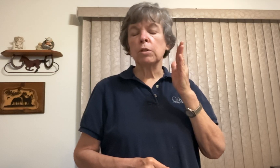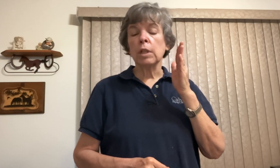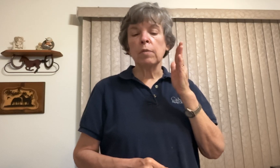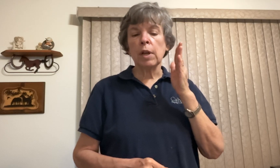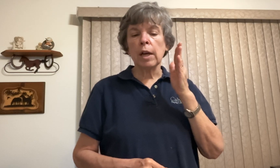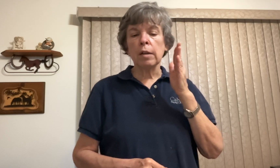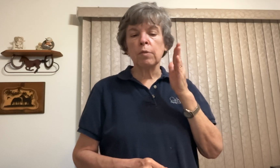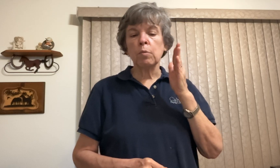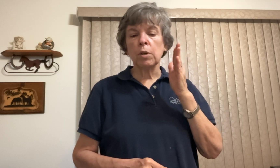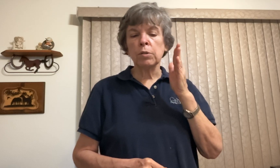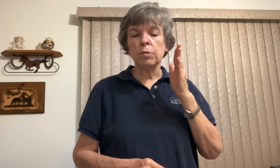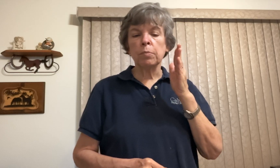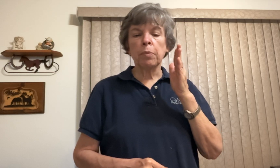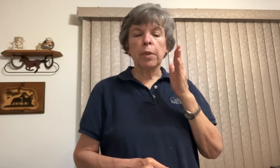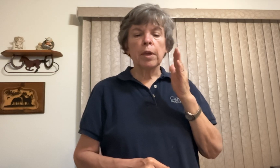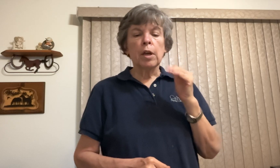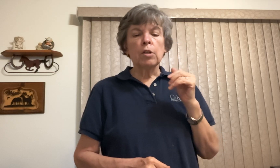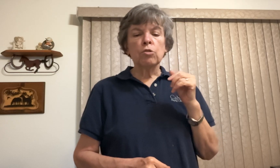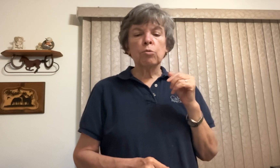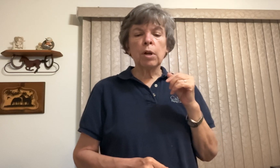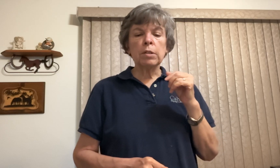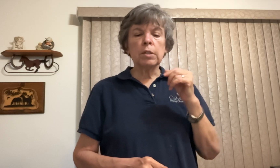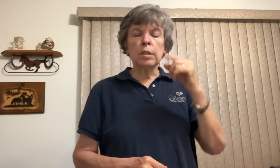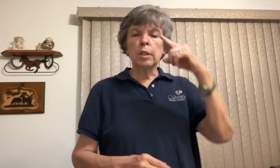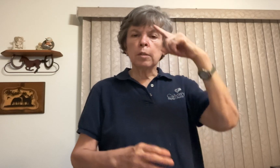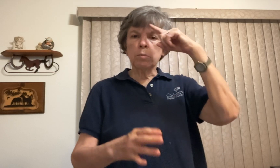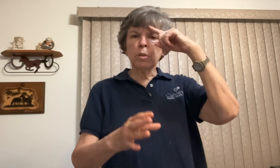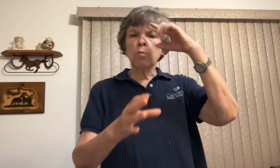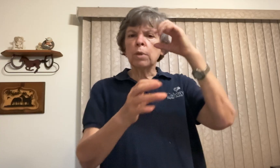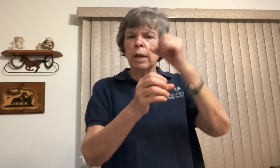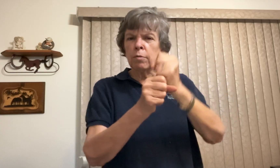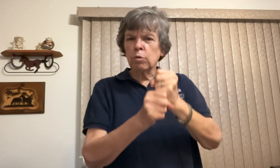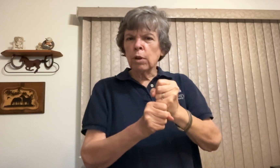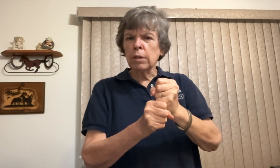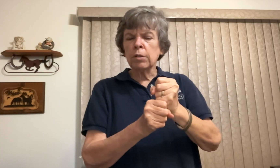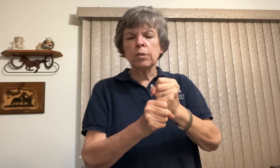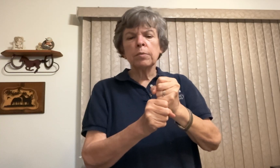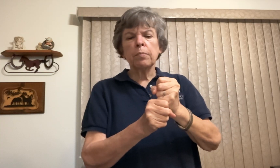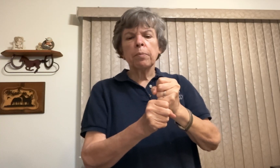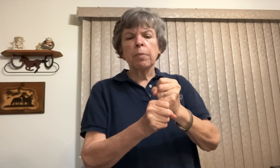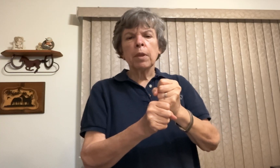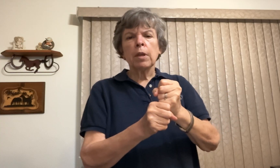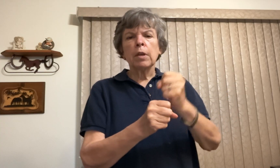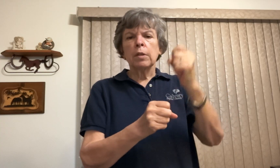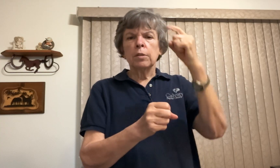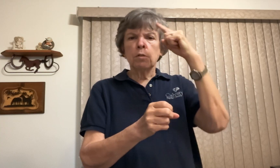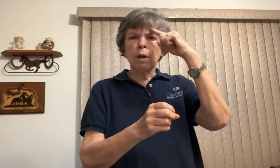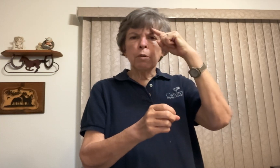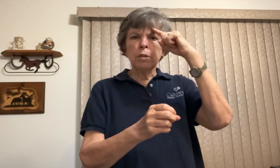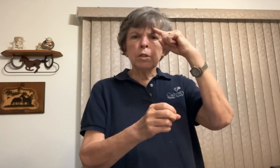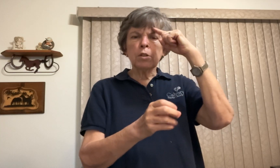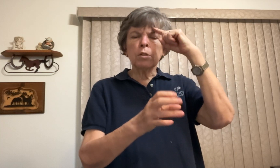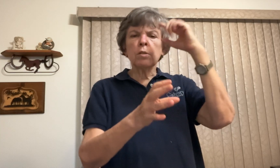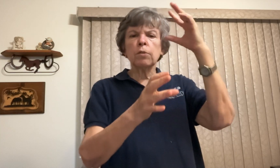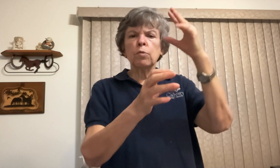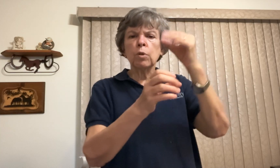leave that out if you want to. Trust in him. So we have trust. So I always touch the